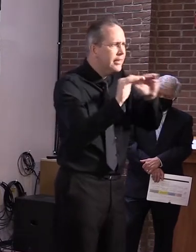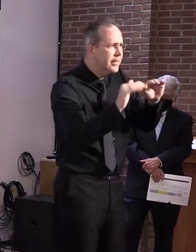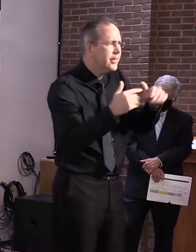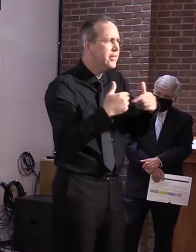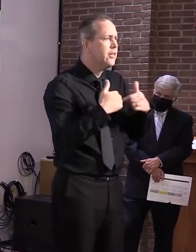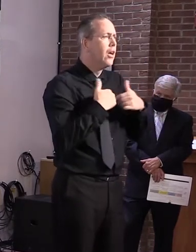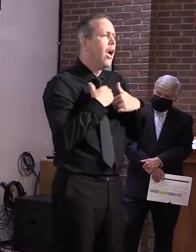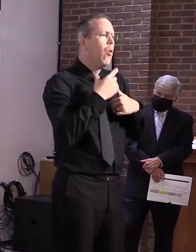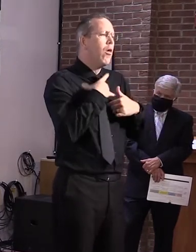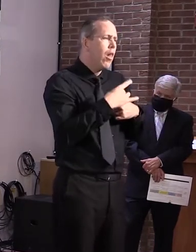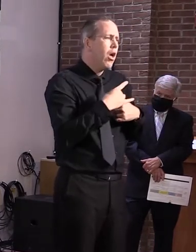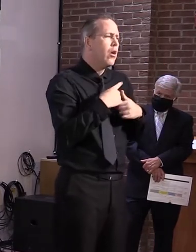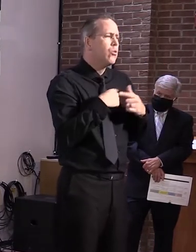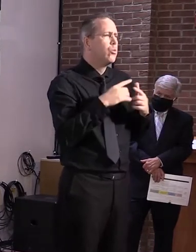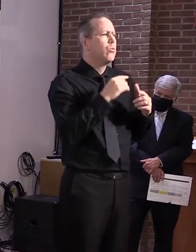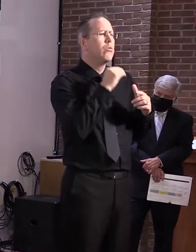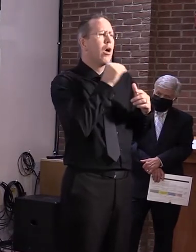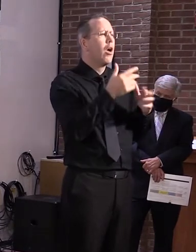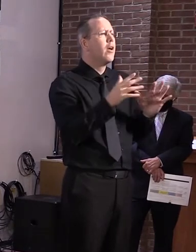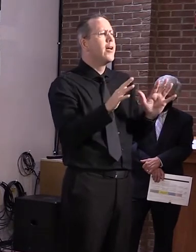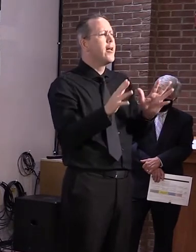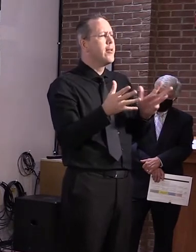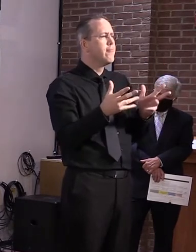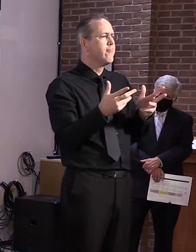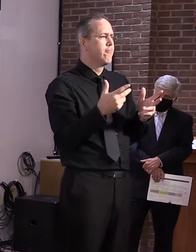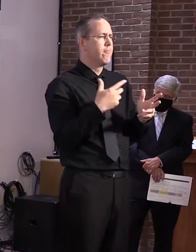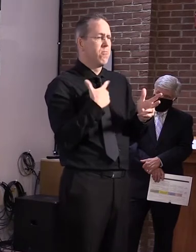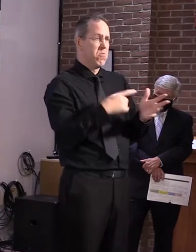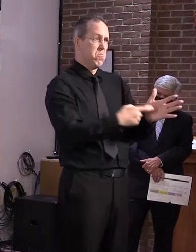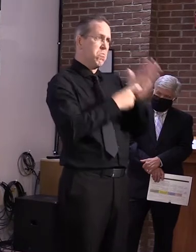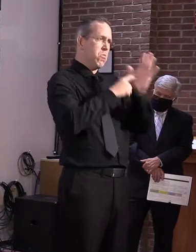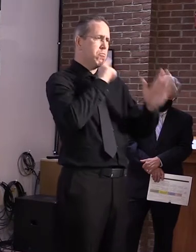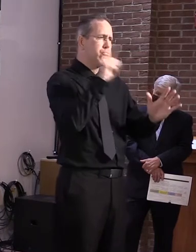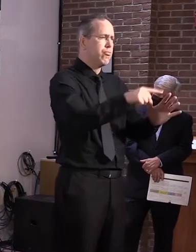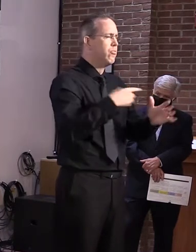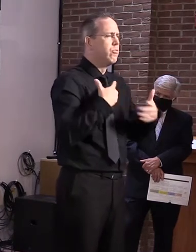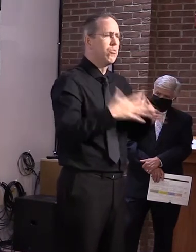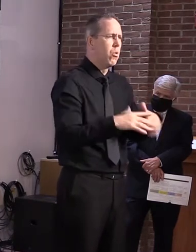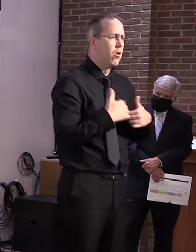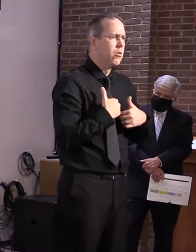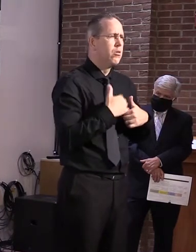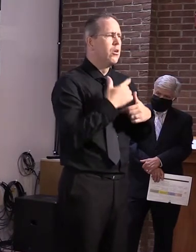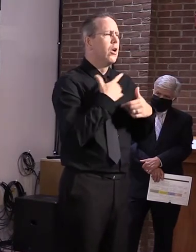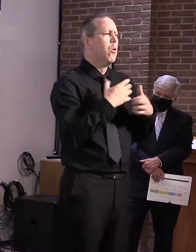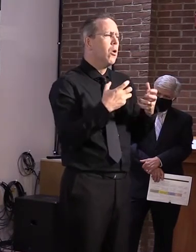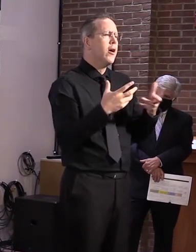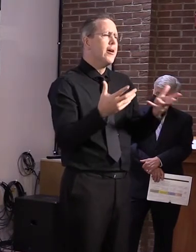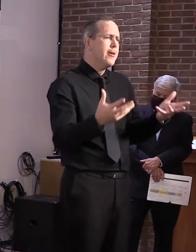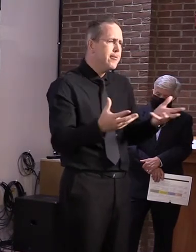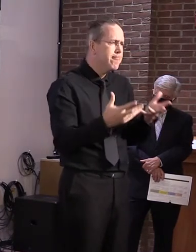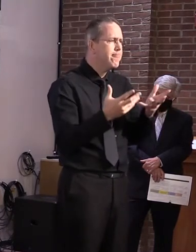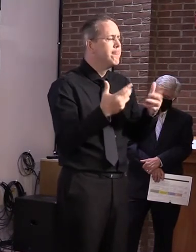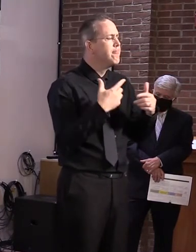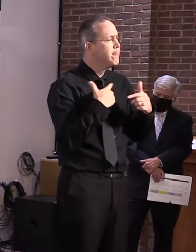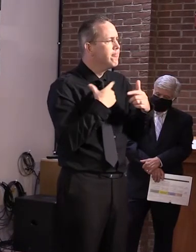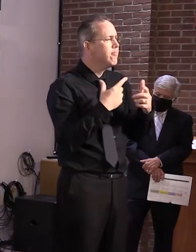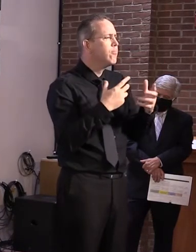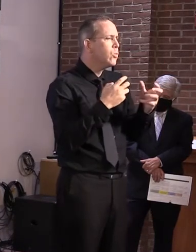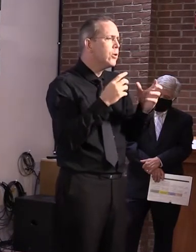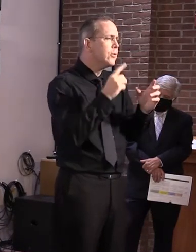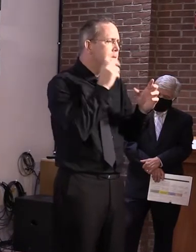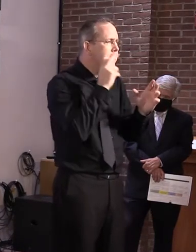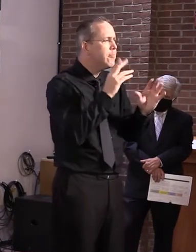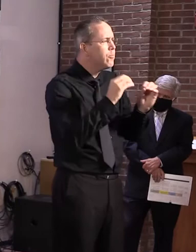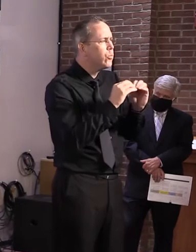implement, but we will give this a try. And I believe that this is a good policy for Vermont. I think that we've done